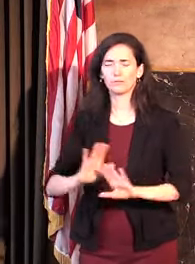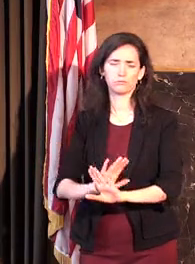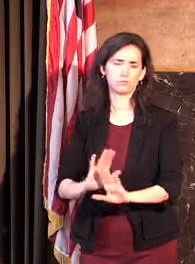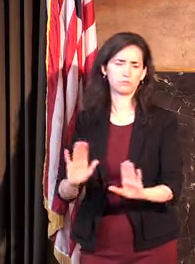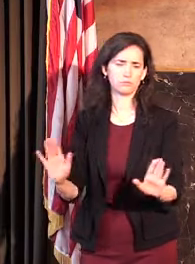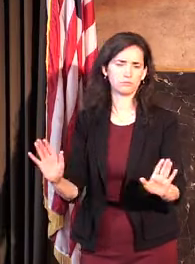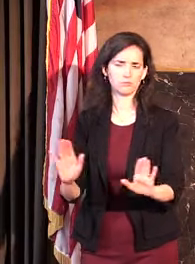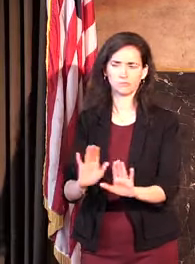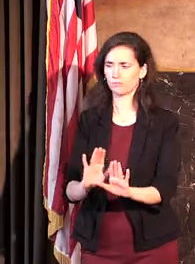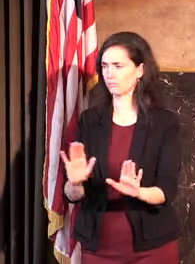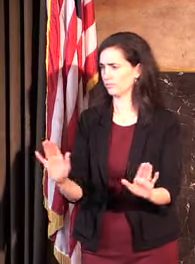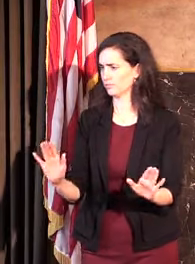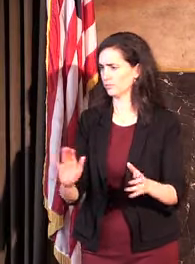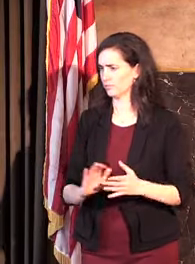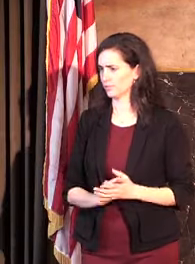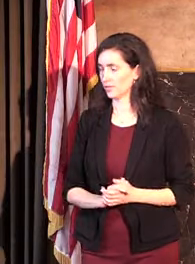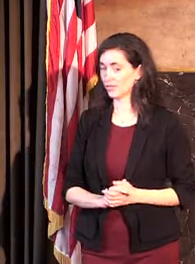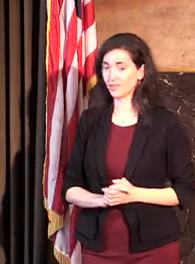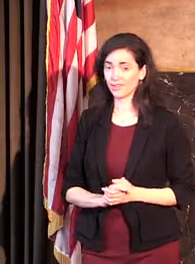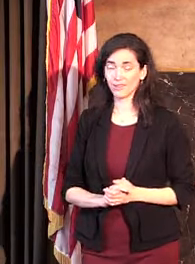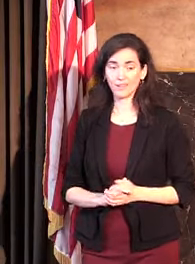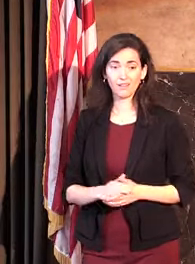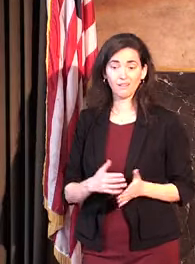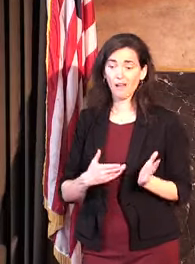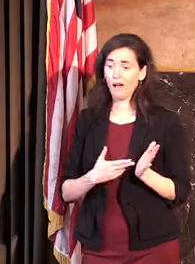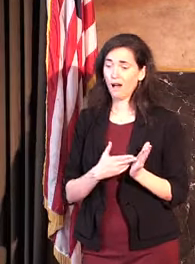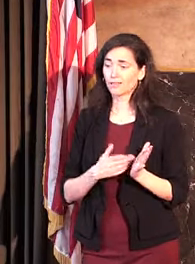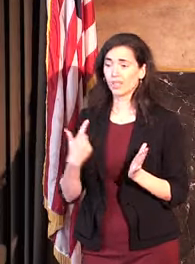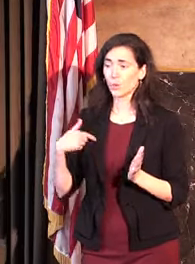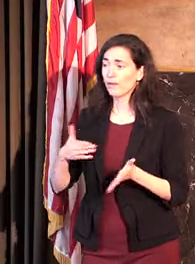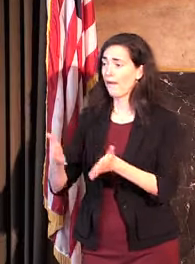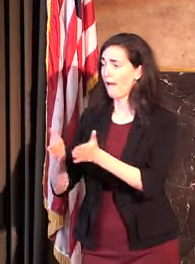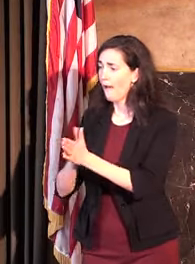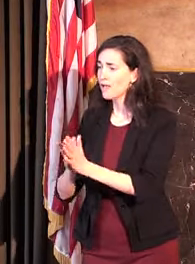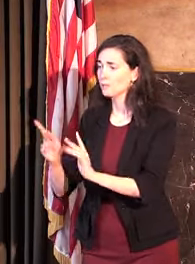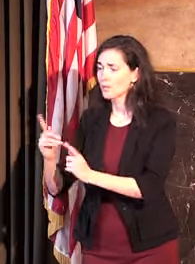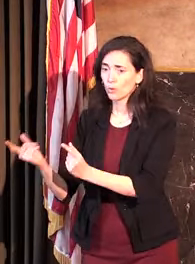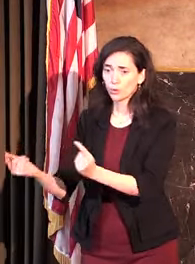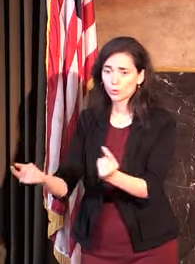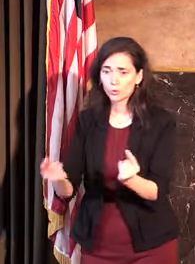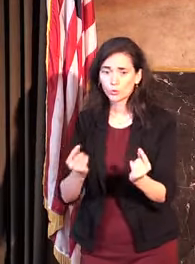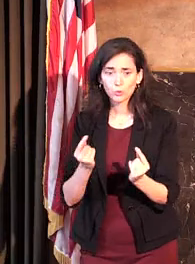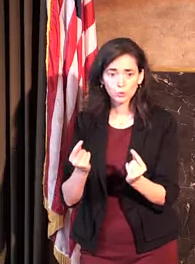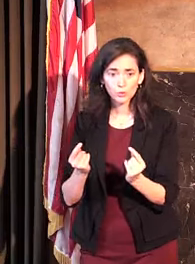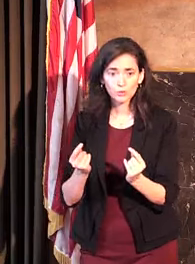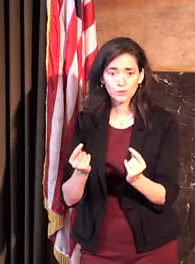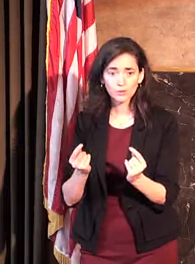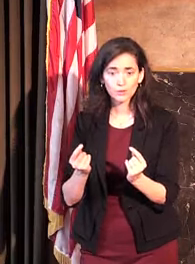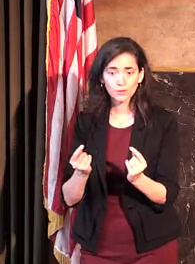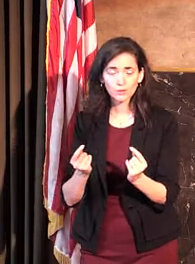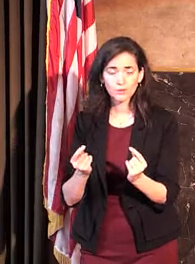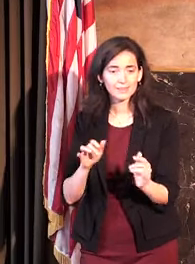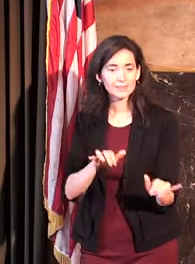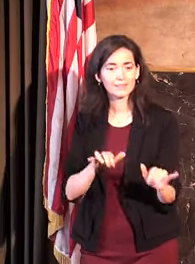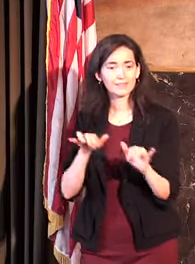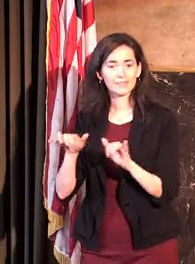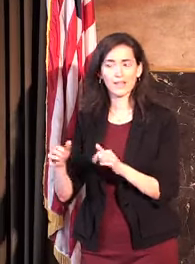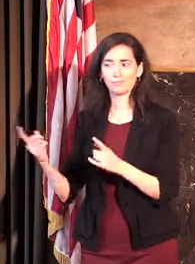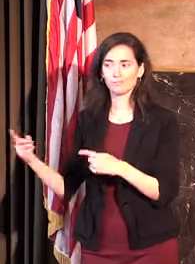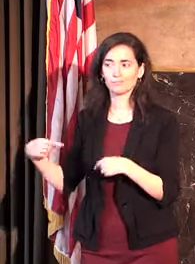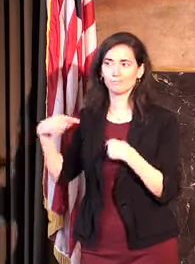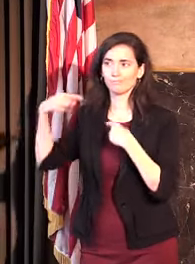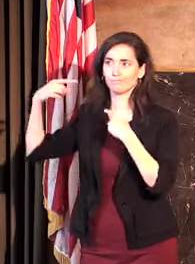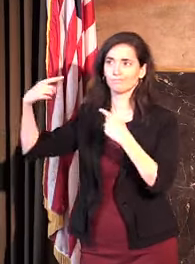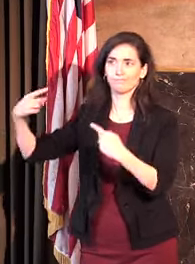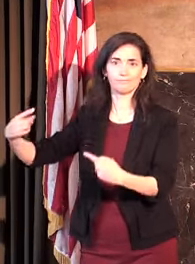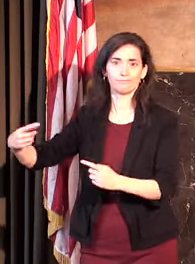And quite frankly, the things that we are asking people to do today are the things we were asking them to do over the